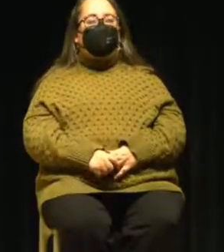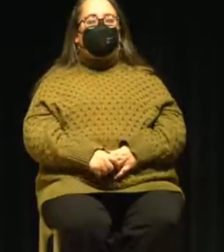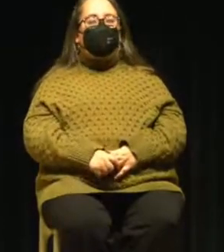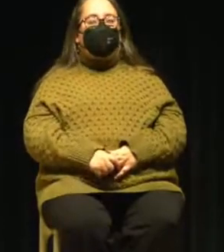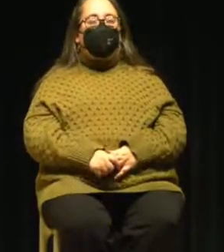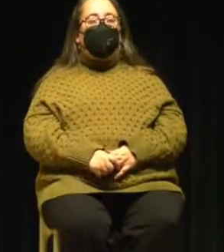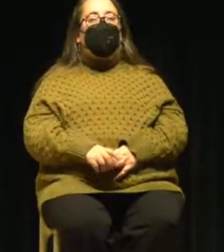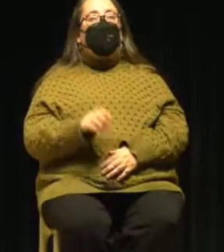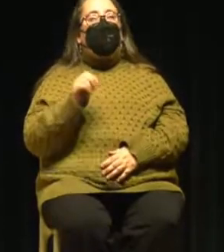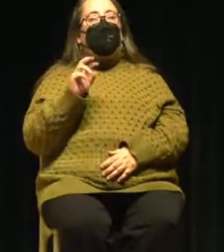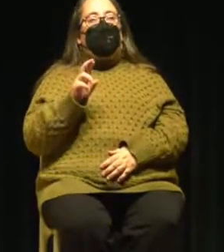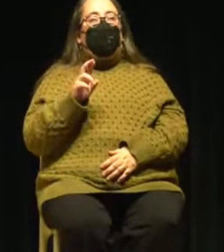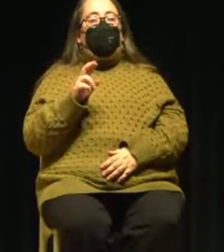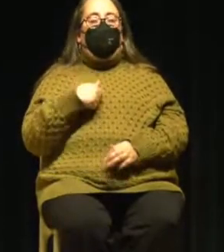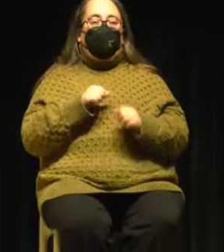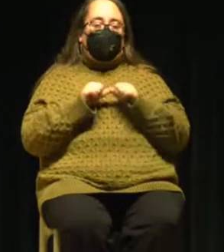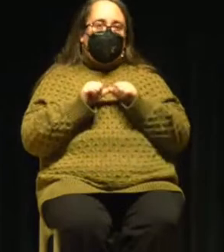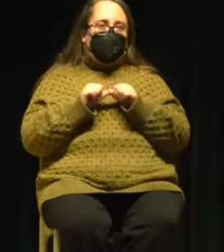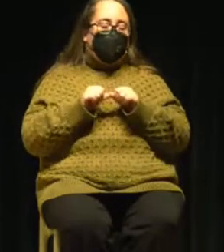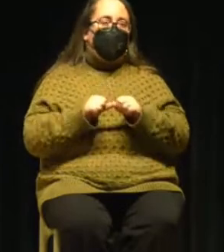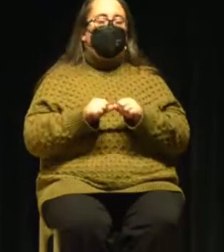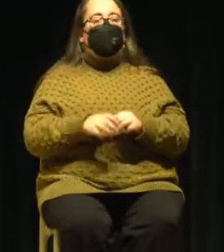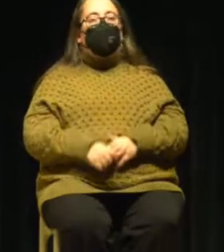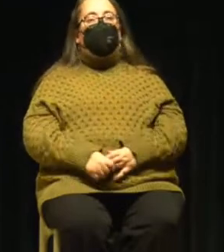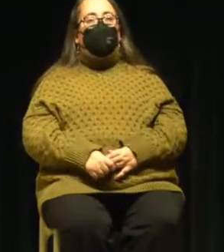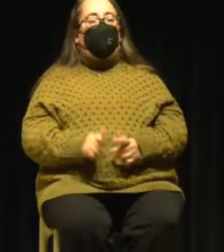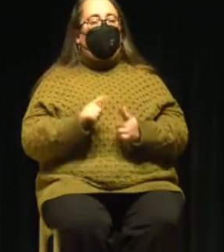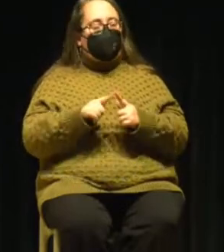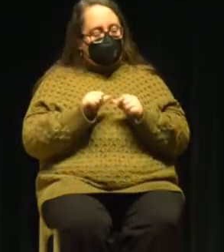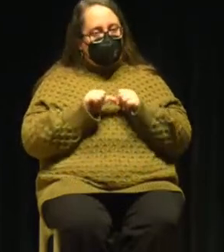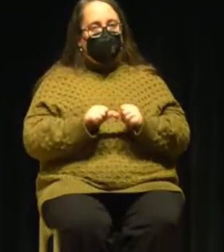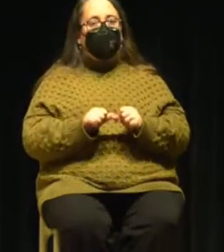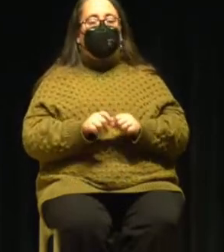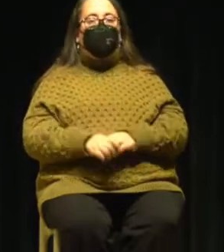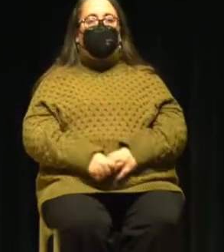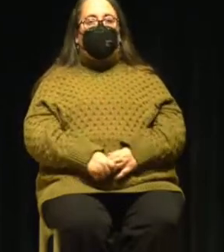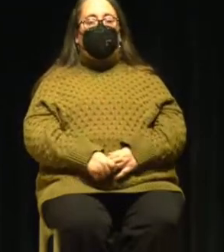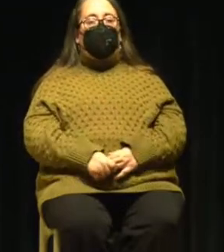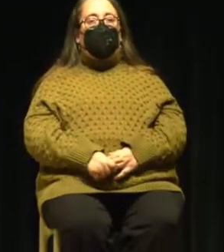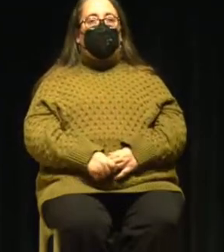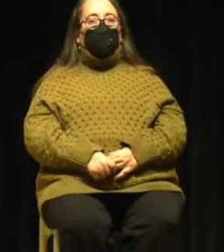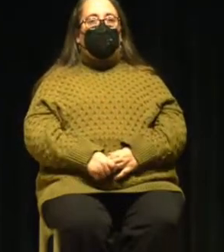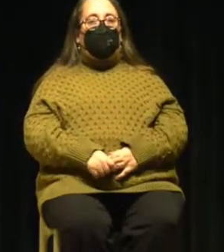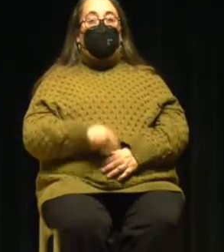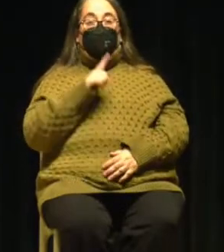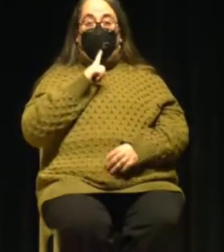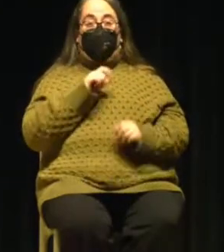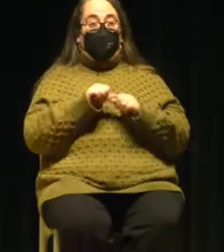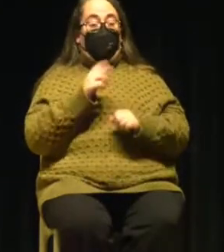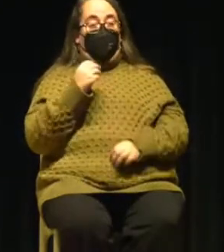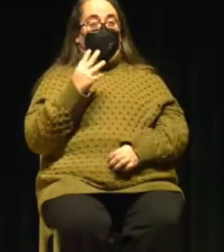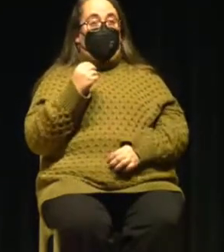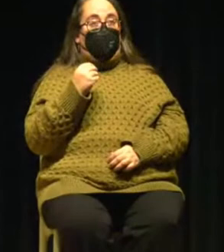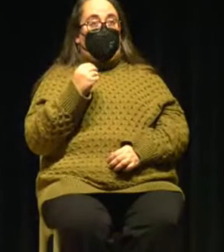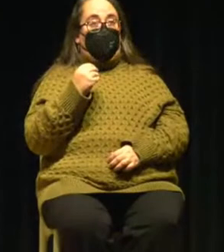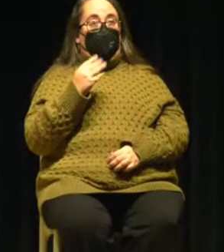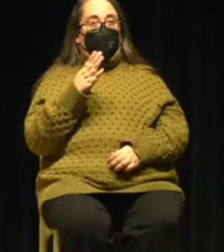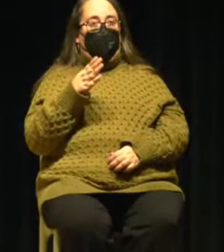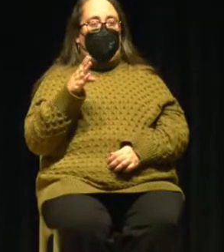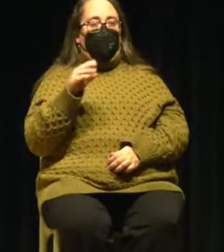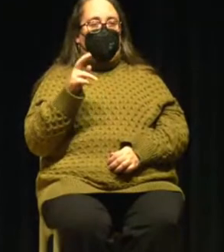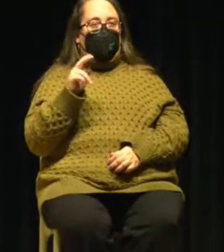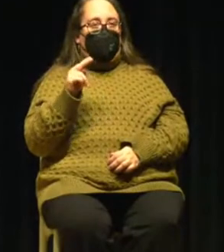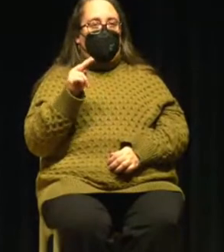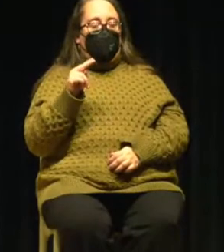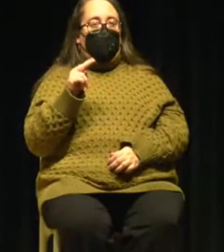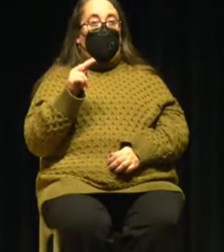or I got to ride this wave. And so I was like, I got to ride this wave. And so, my God, there's still a picture taken in the Baltimore Sun. They